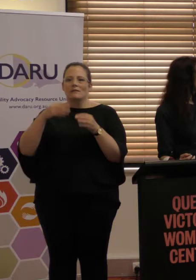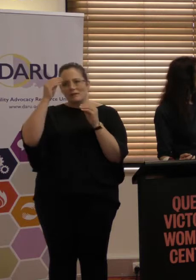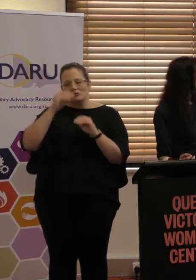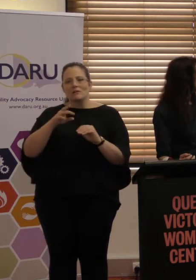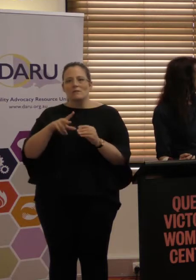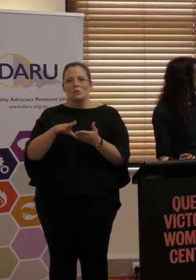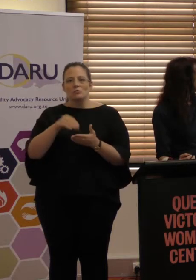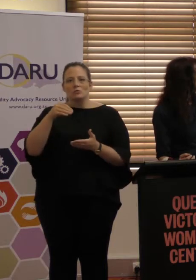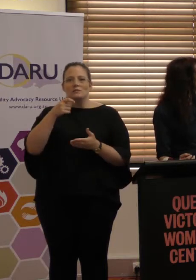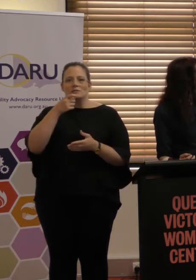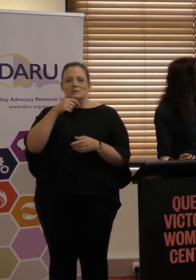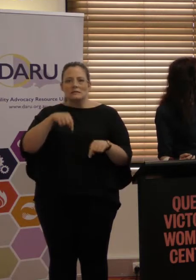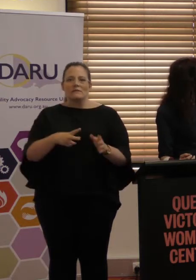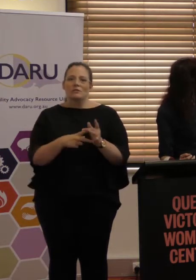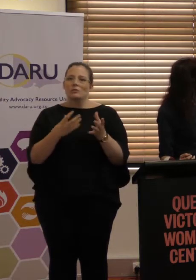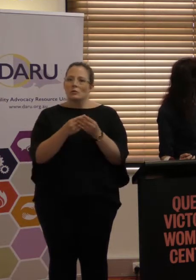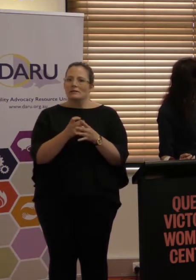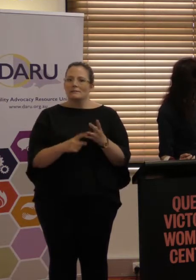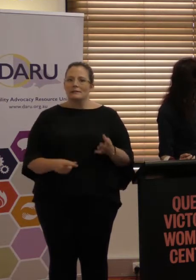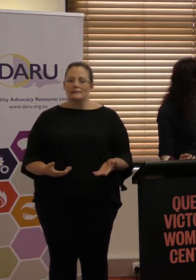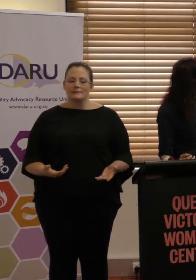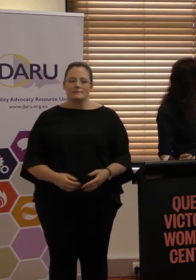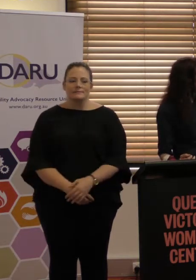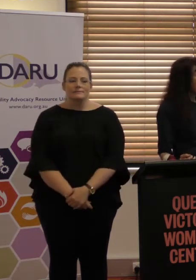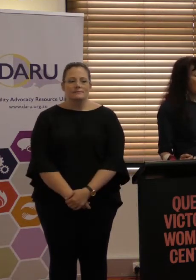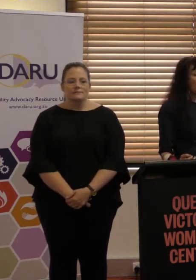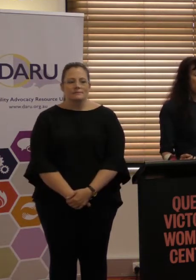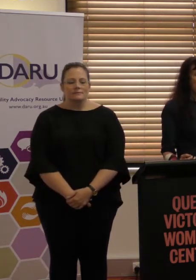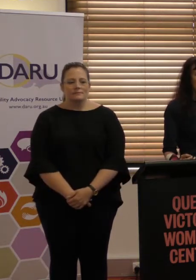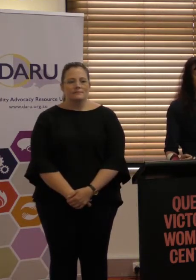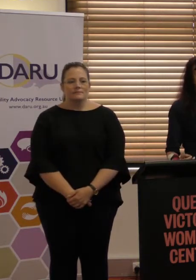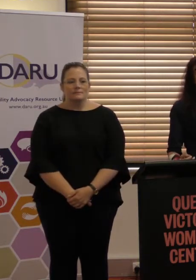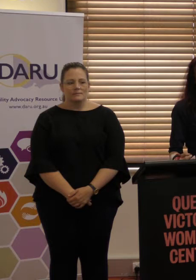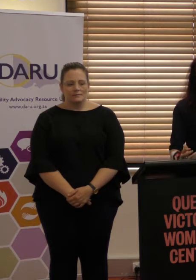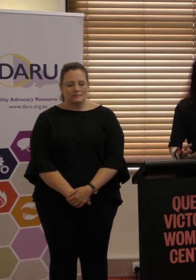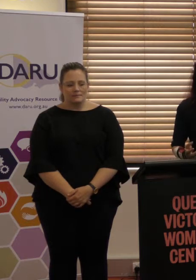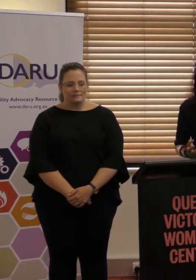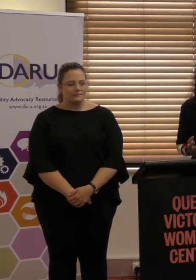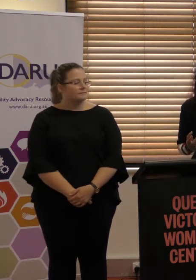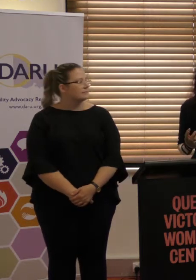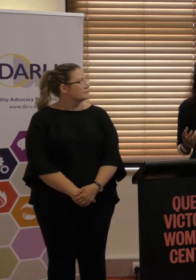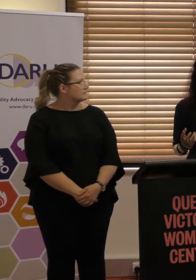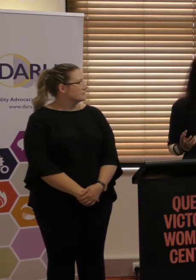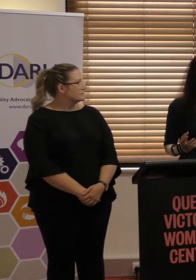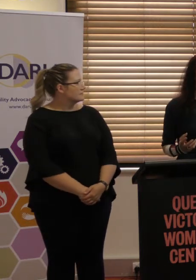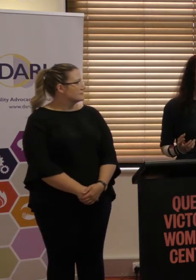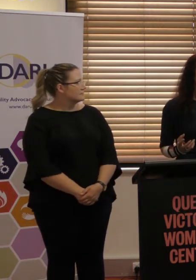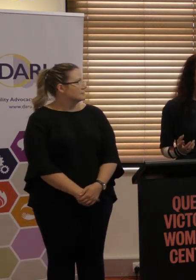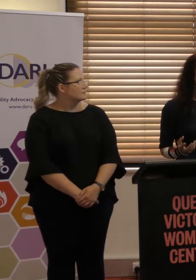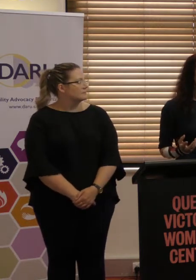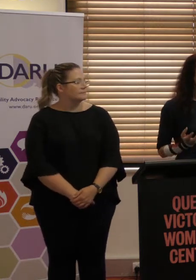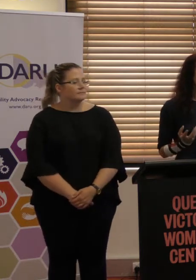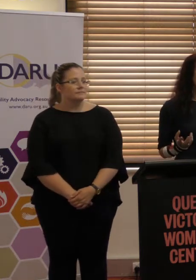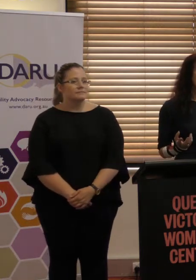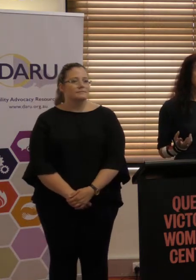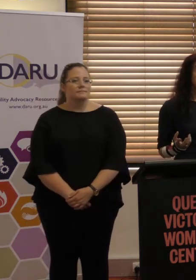Victoria with disabilities. some people who don't work